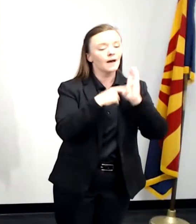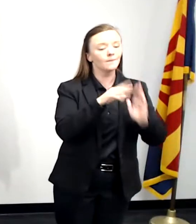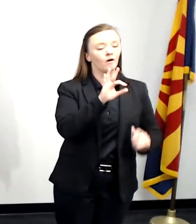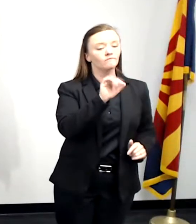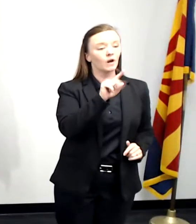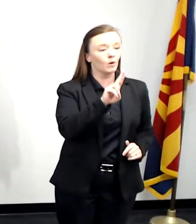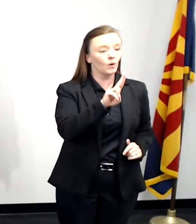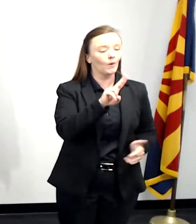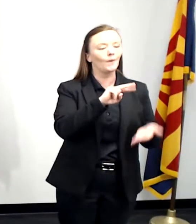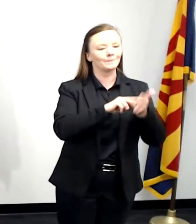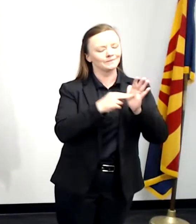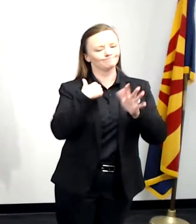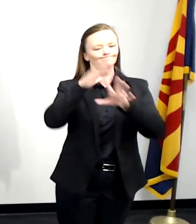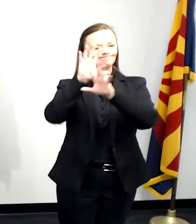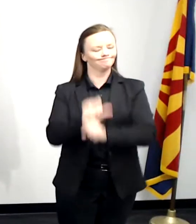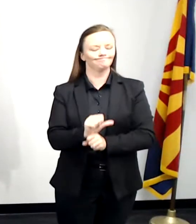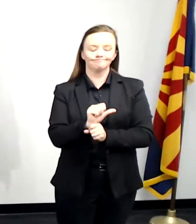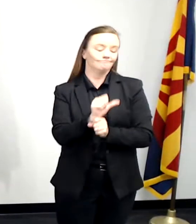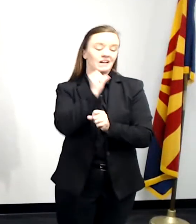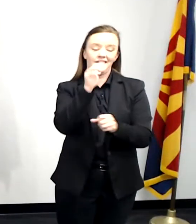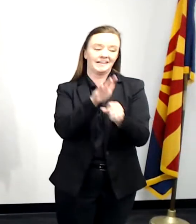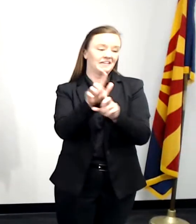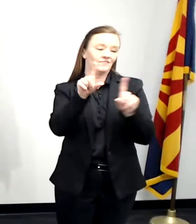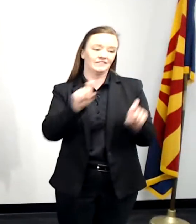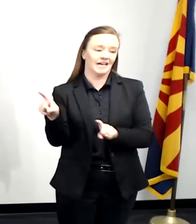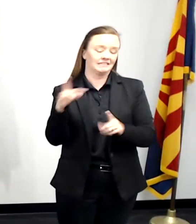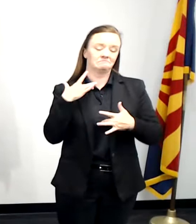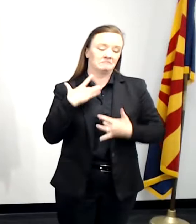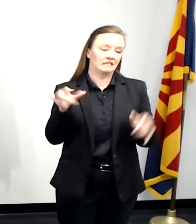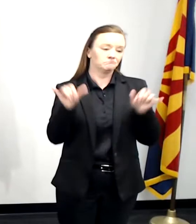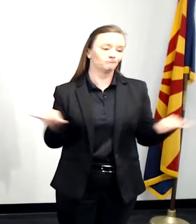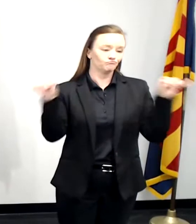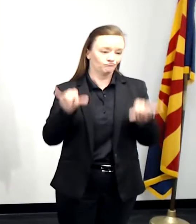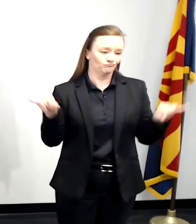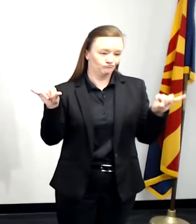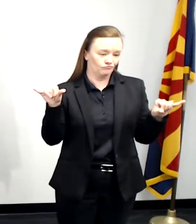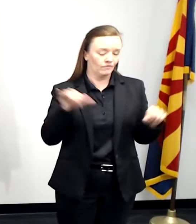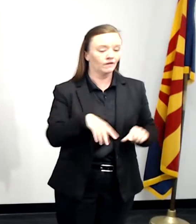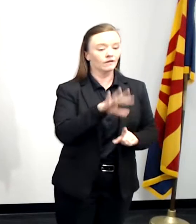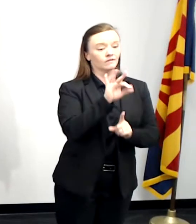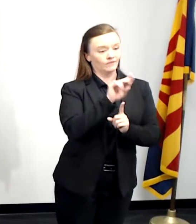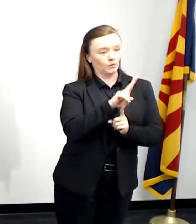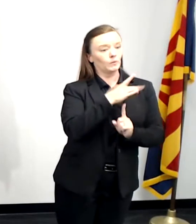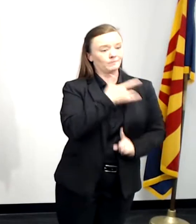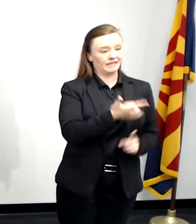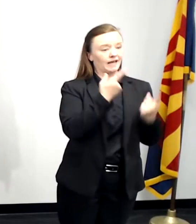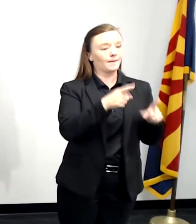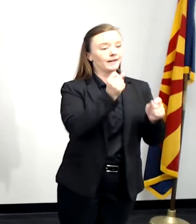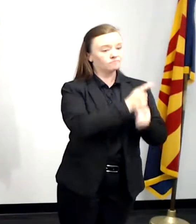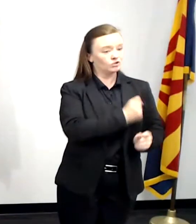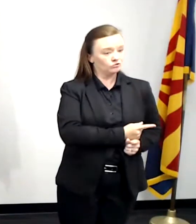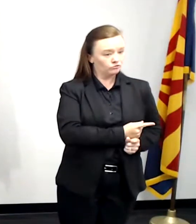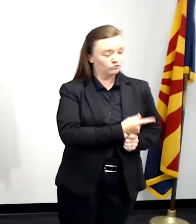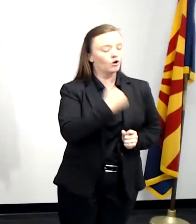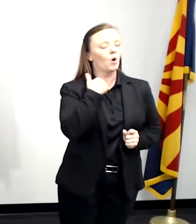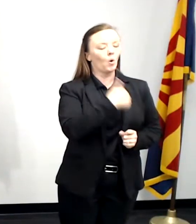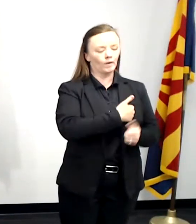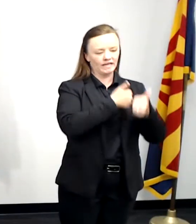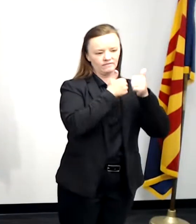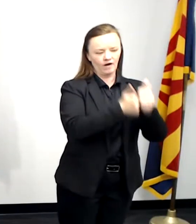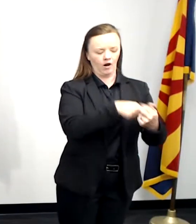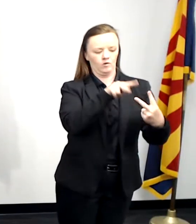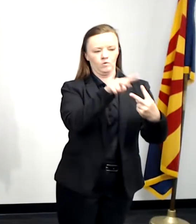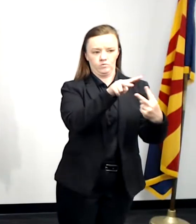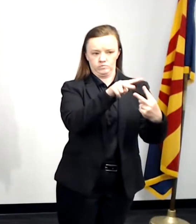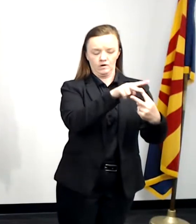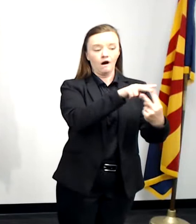having enough testing available. And one of the ways that we know what's happening with flu every year is that we follow both hospital and